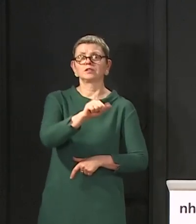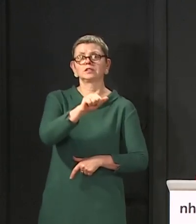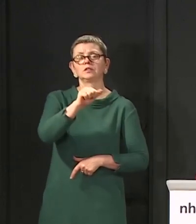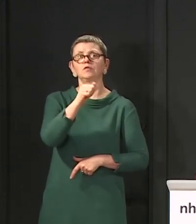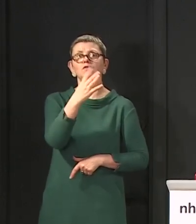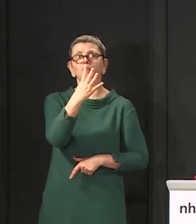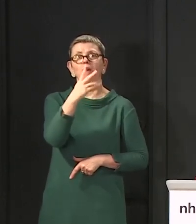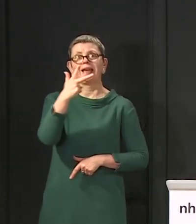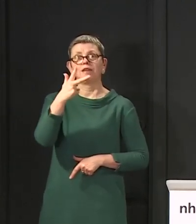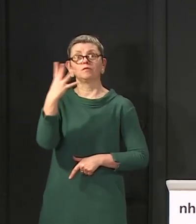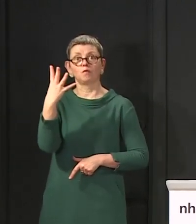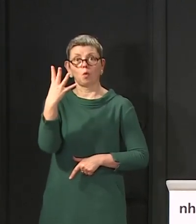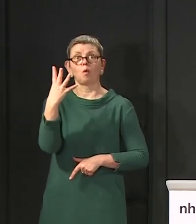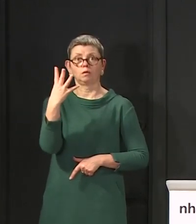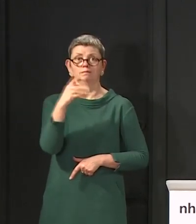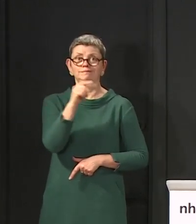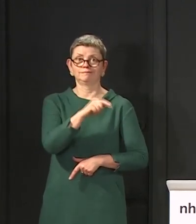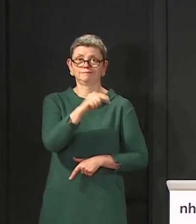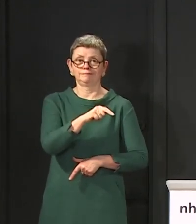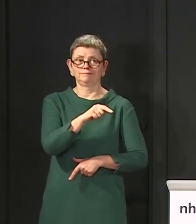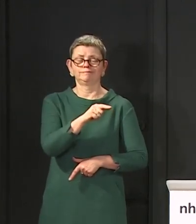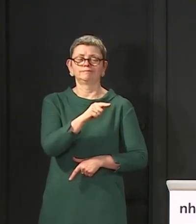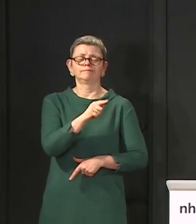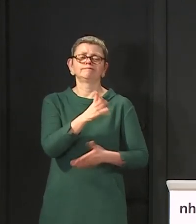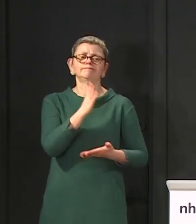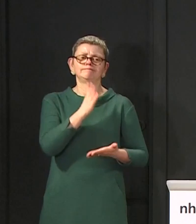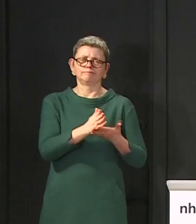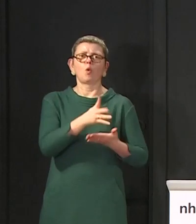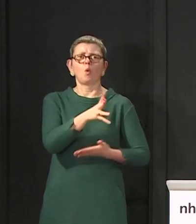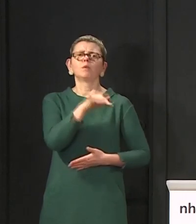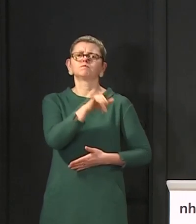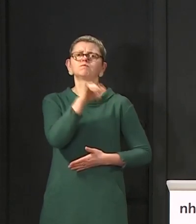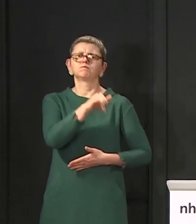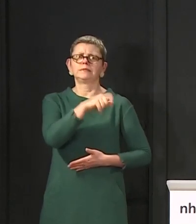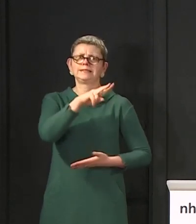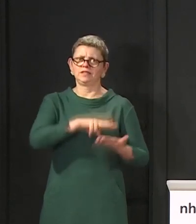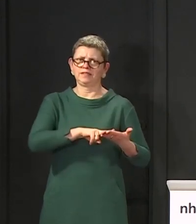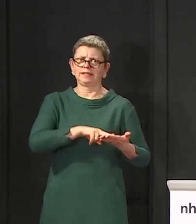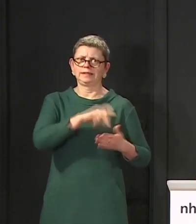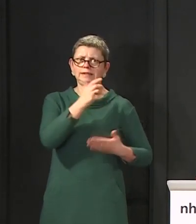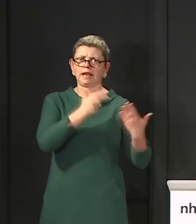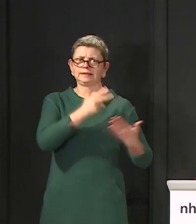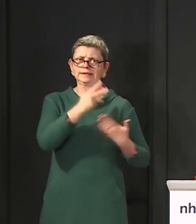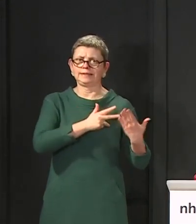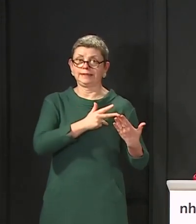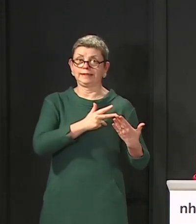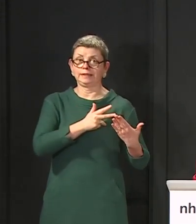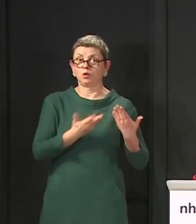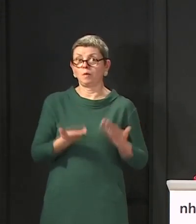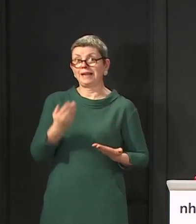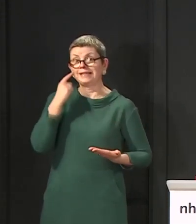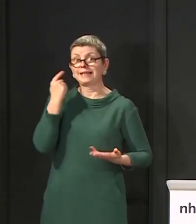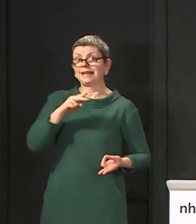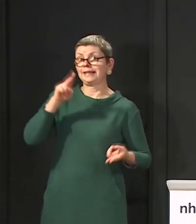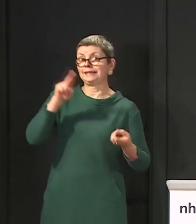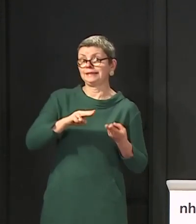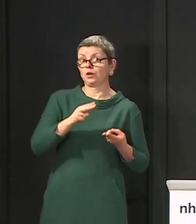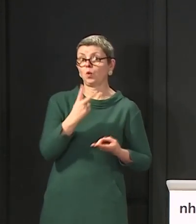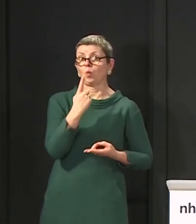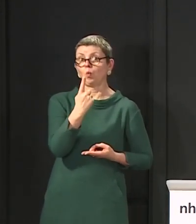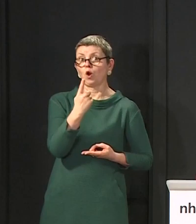1,484 patients are currently in hospital with either confirmed or suspected COVID-19. That is a decrease of